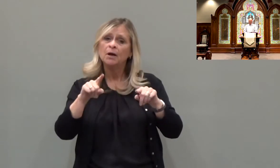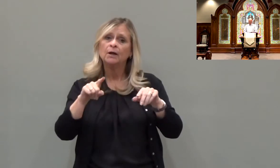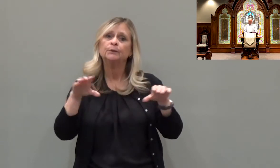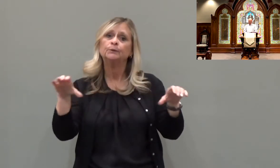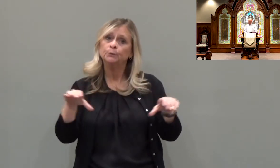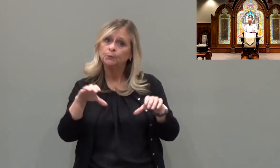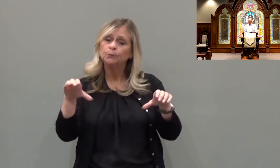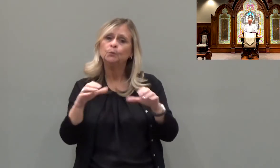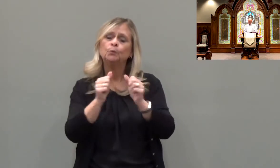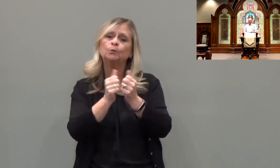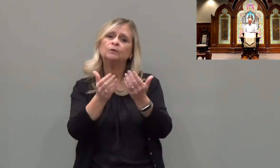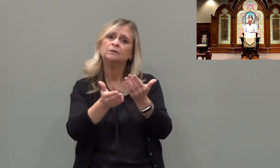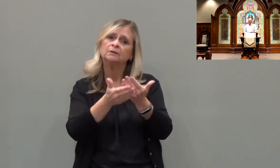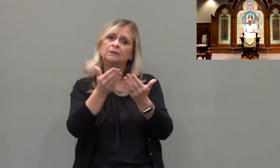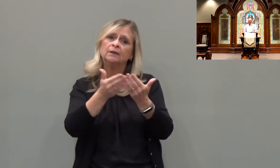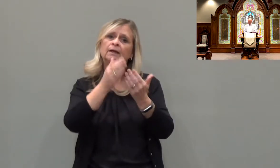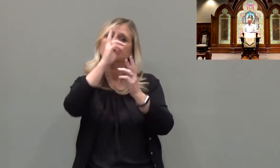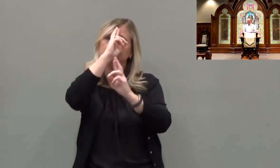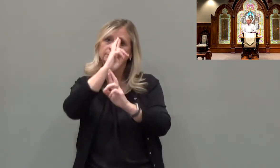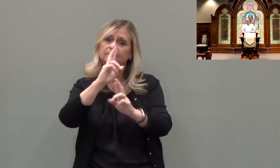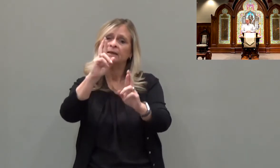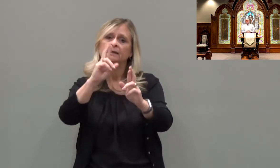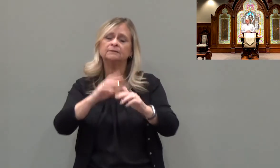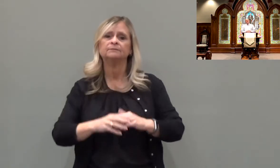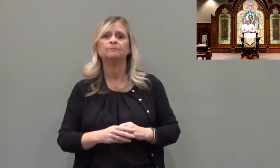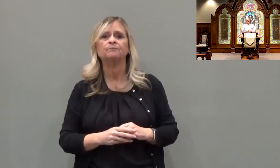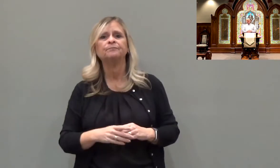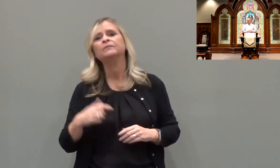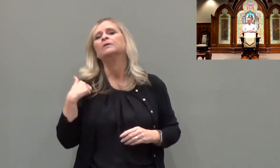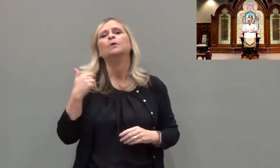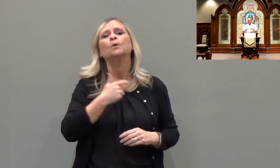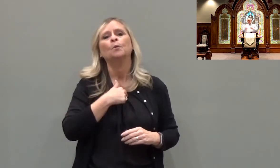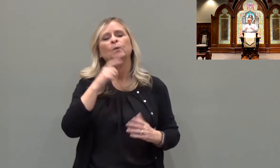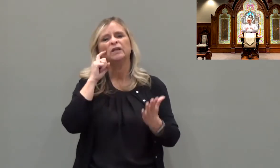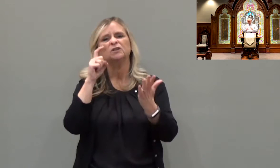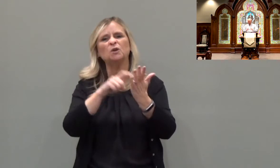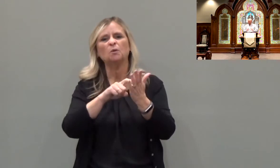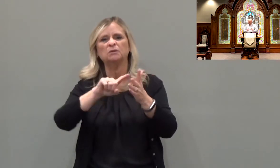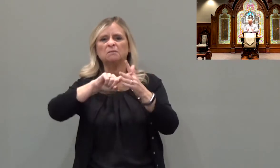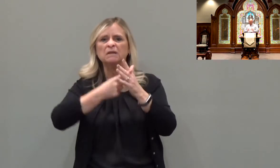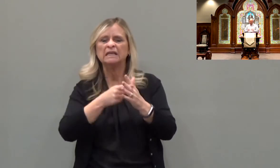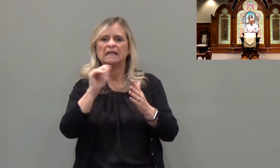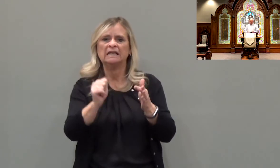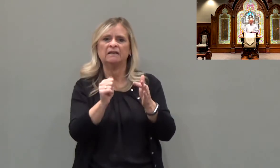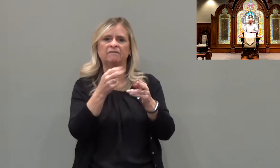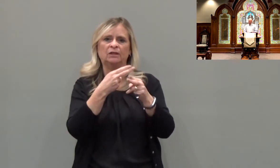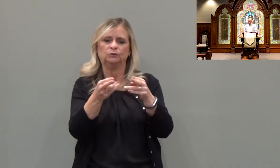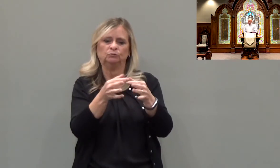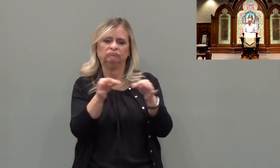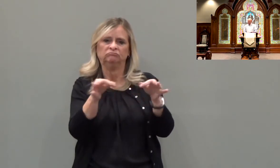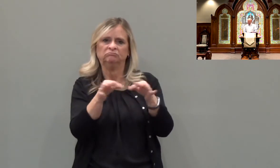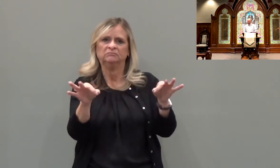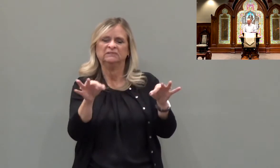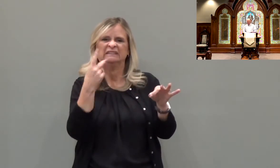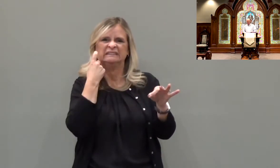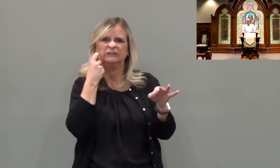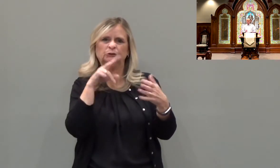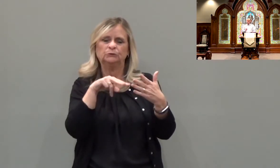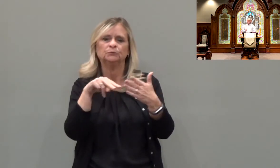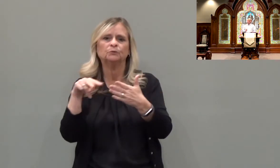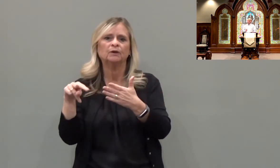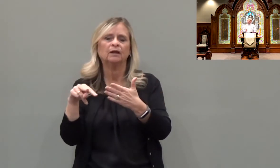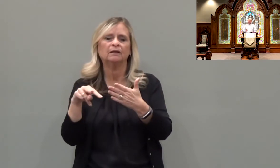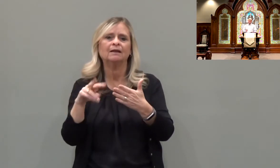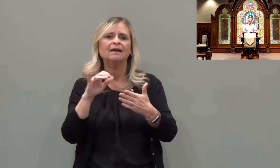gentleness and reverence. We see at the beginning of this short piece from our passage today that